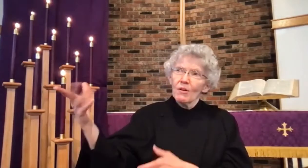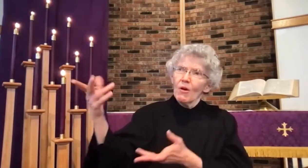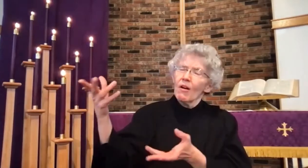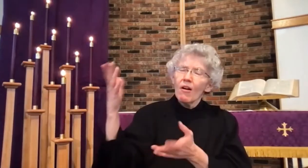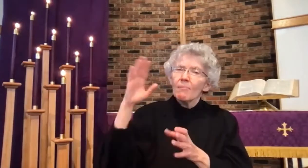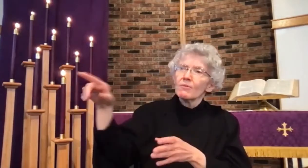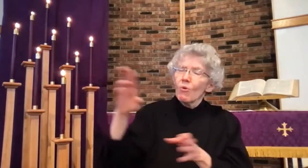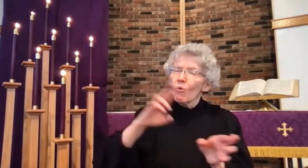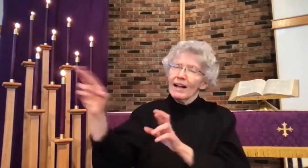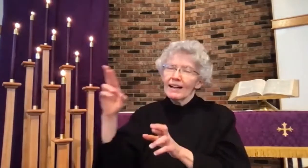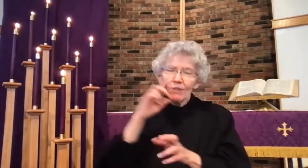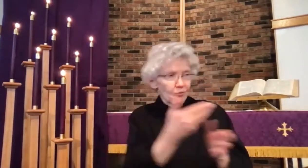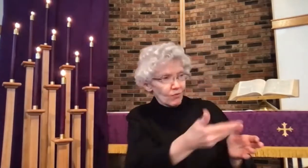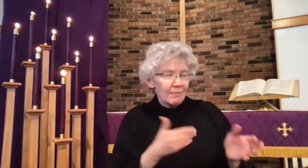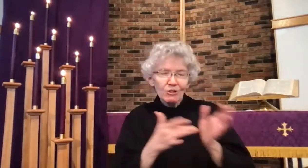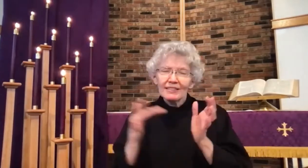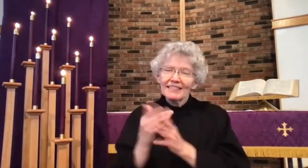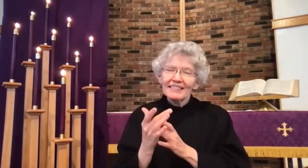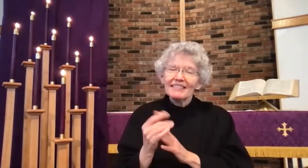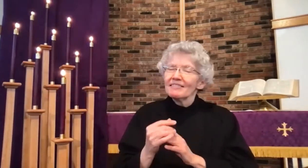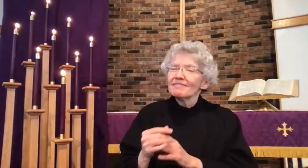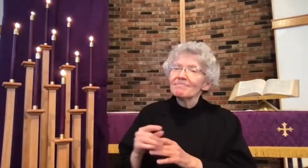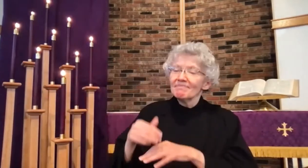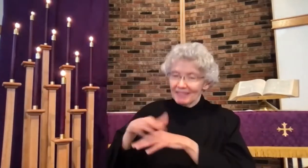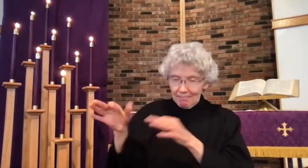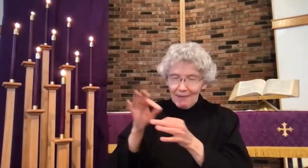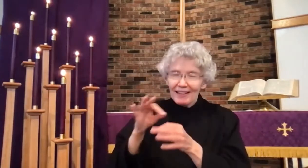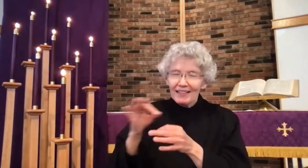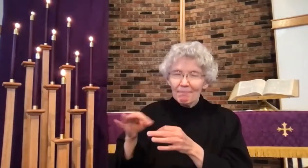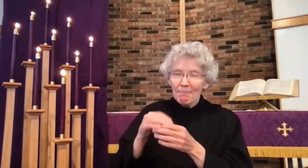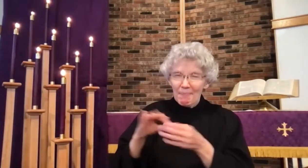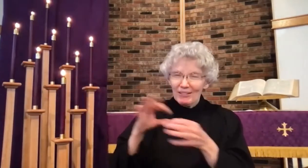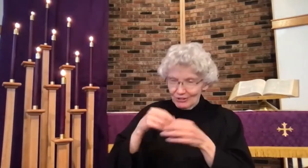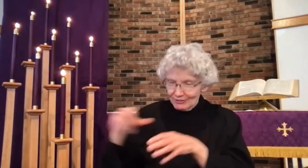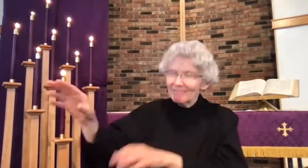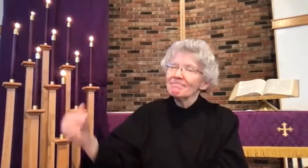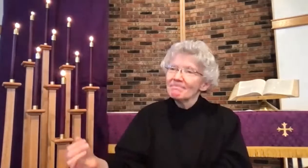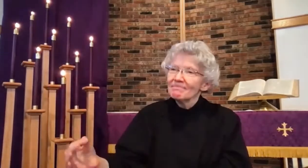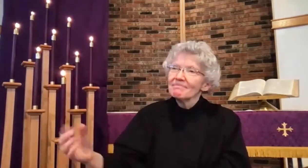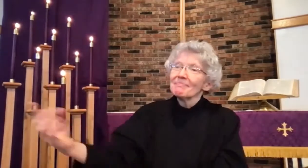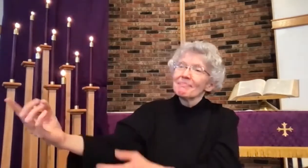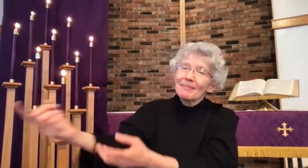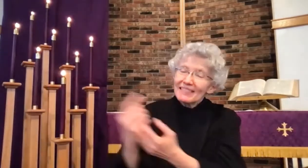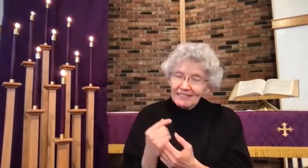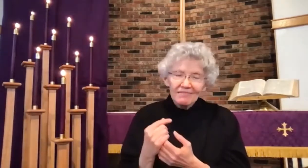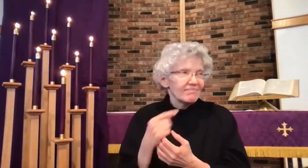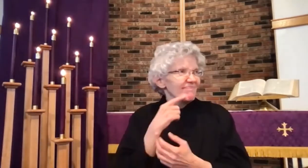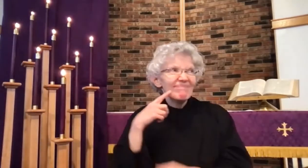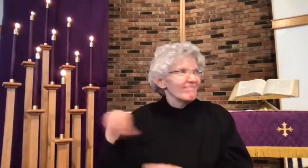It was the village of the Samaritans, to make a place ready for Jesus.